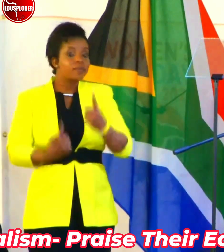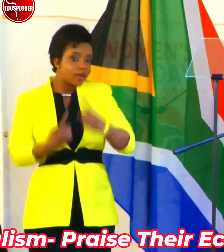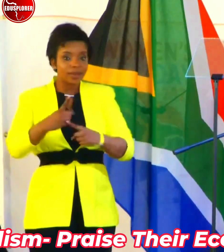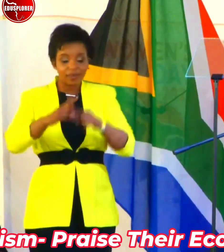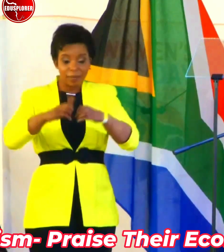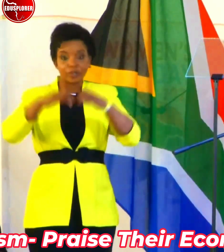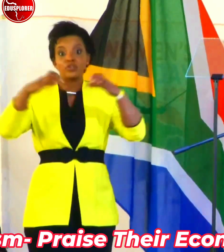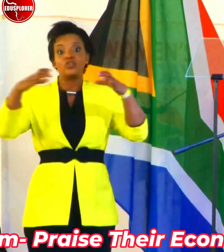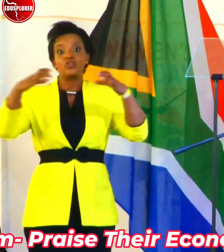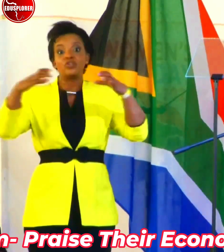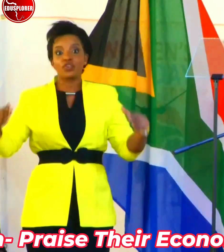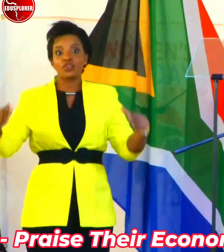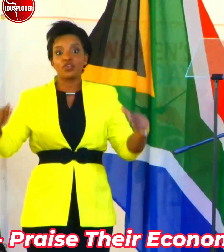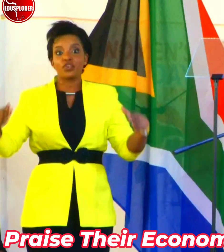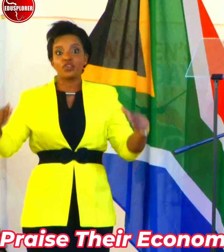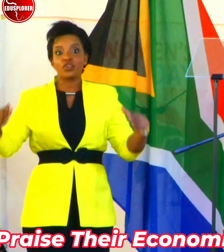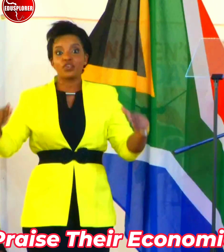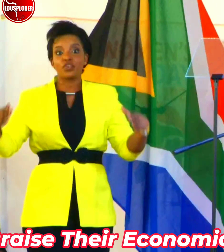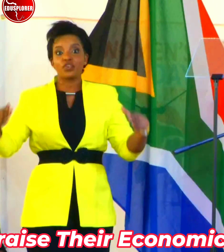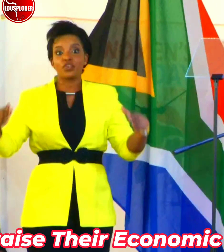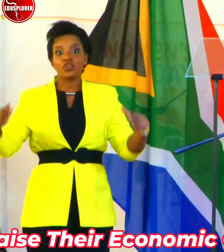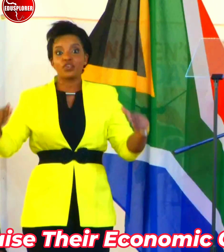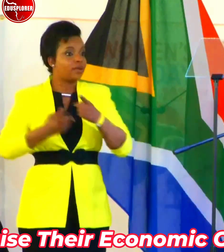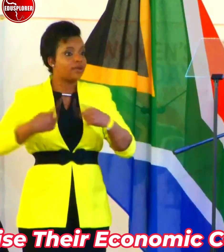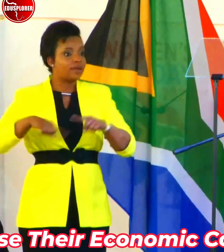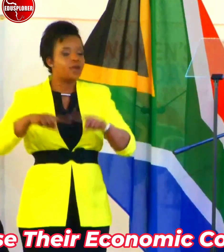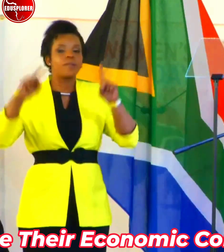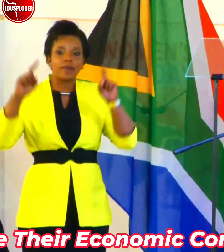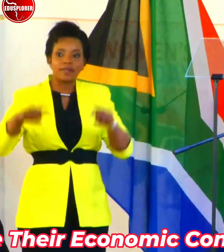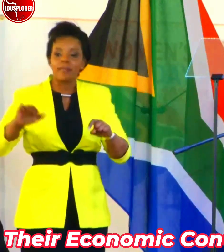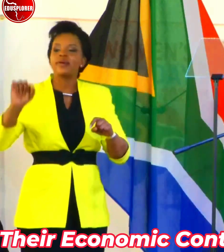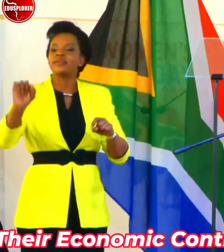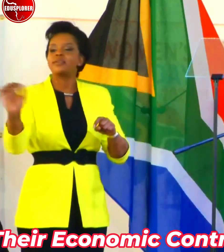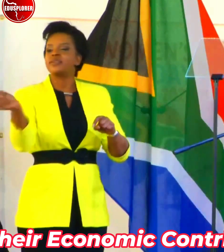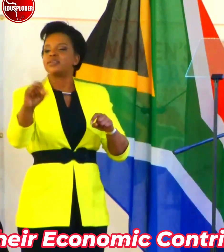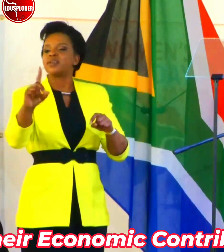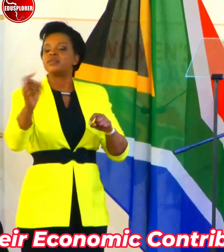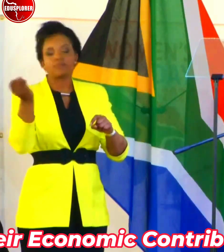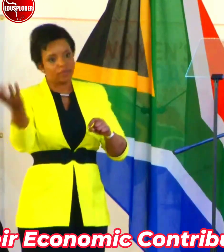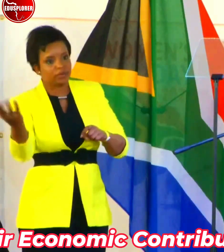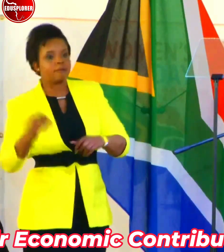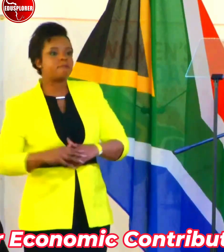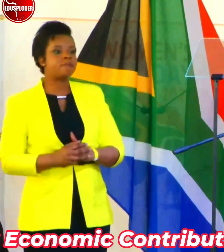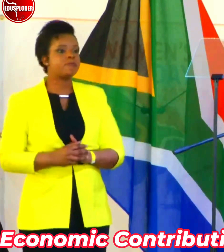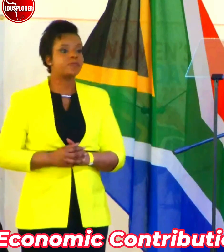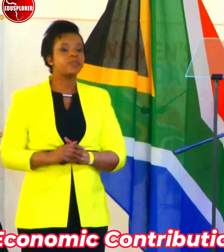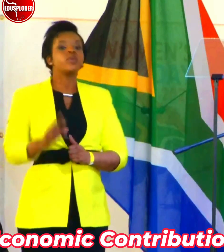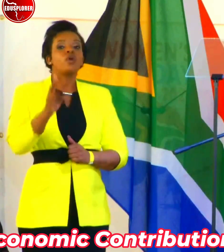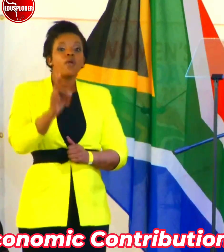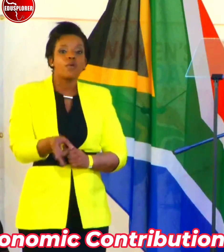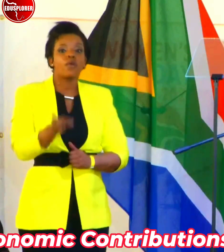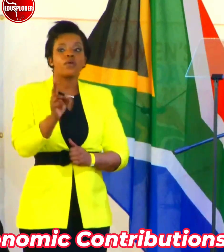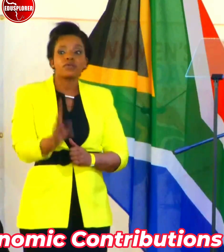our country, have to get what is due to them. And also, there is